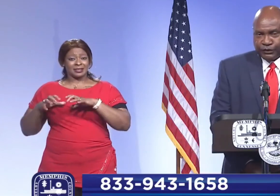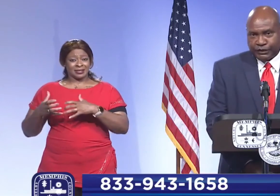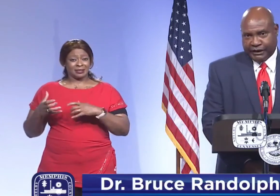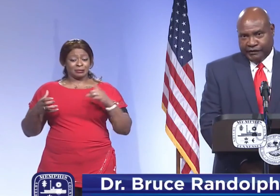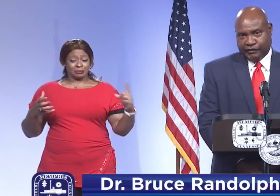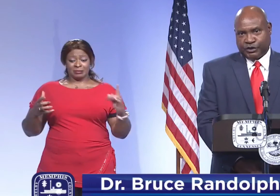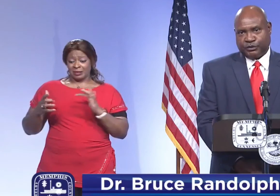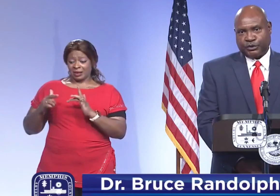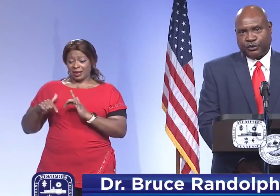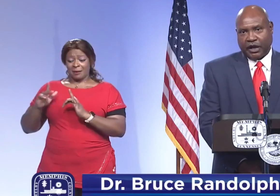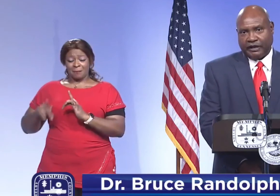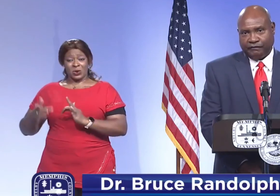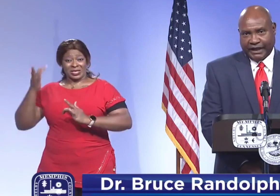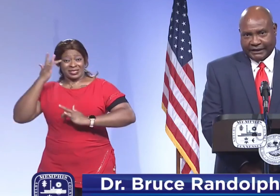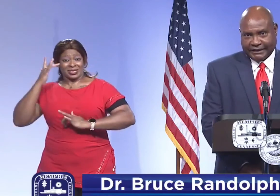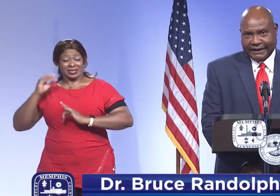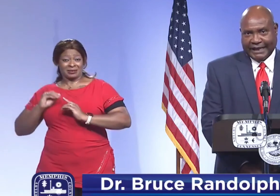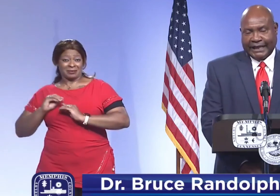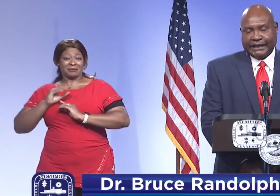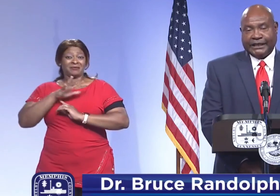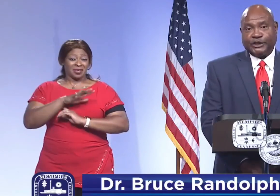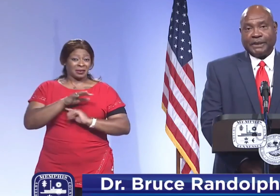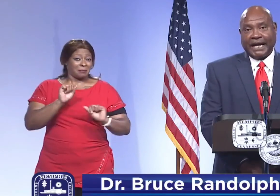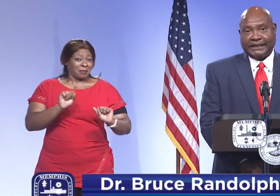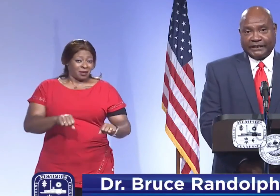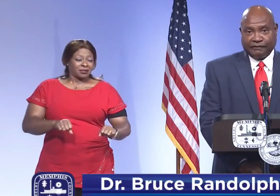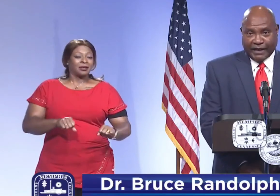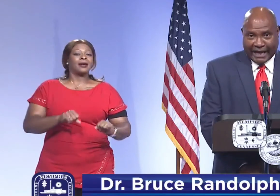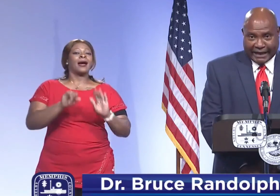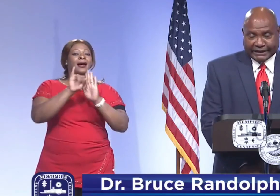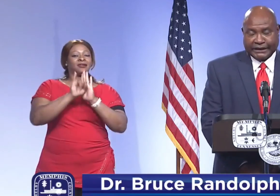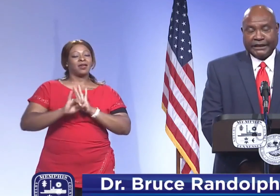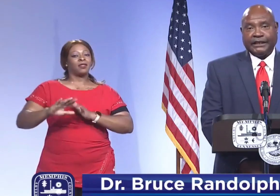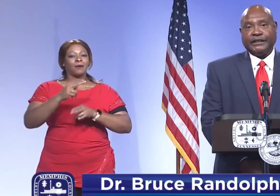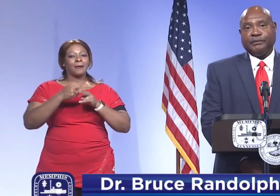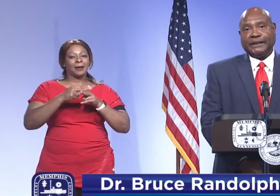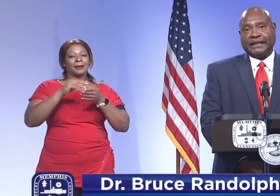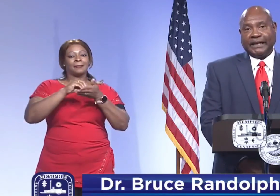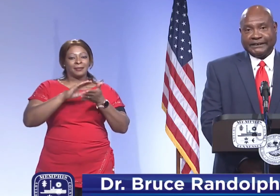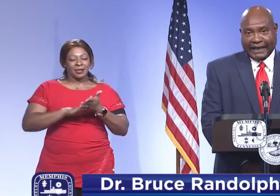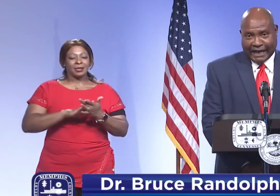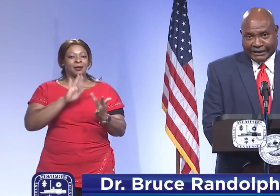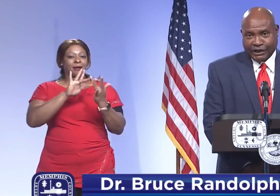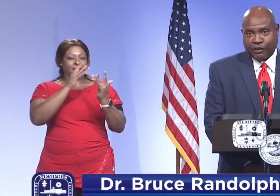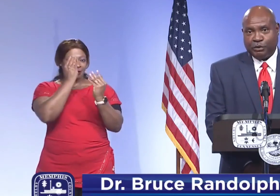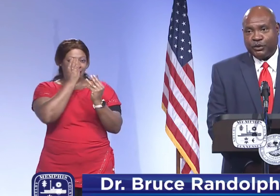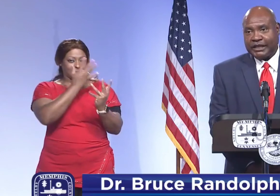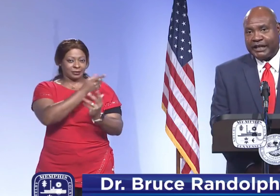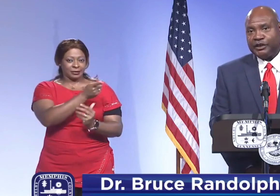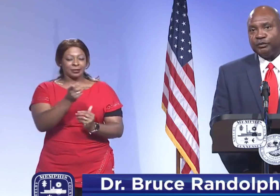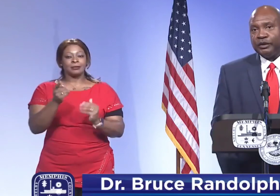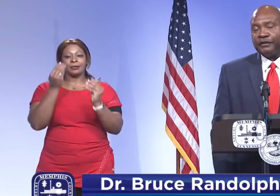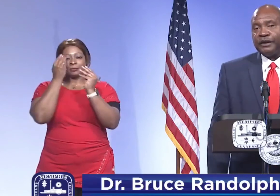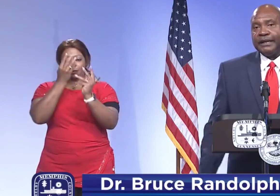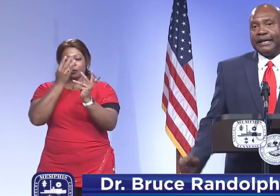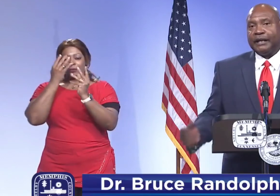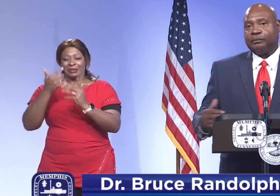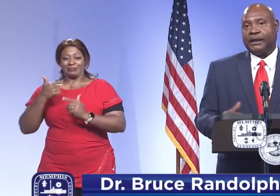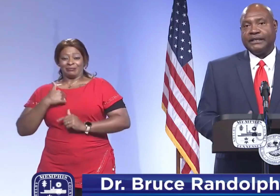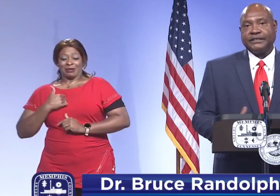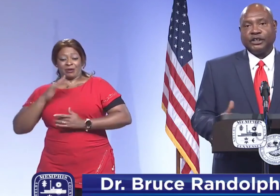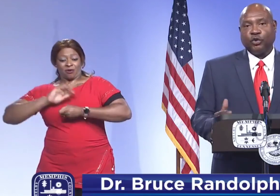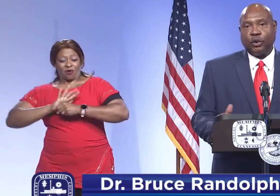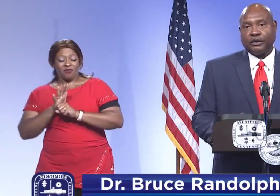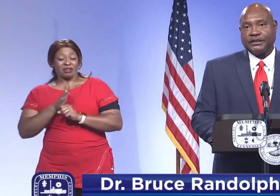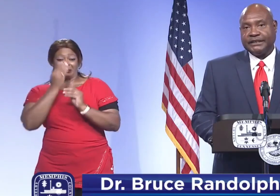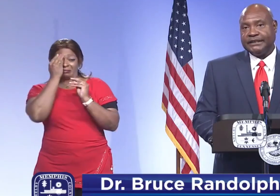those individuals who are infected need to be identified, need to be contacted, communicated with, and